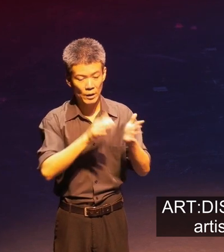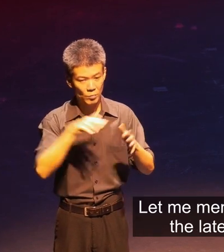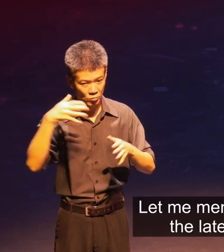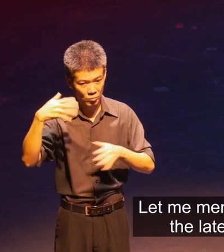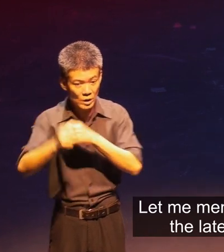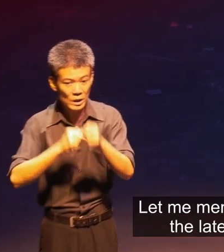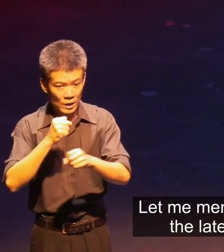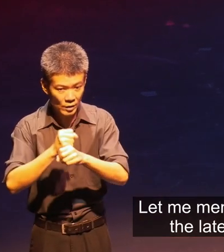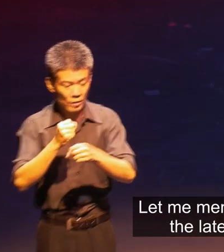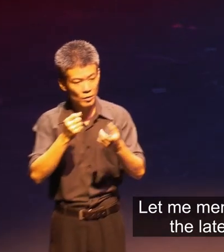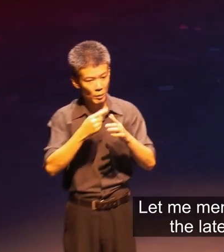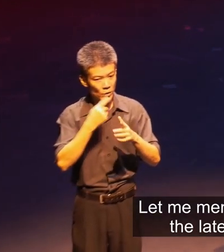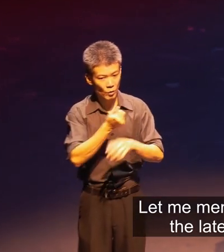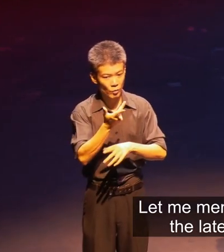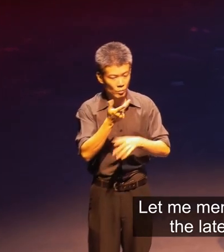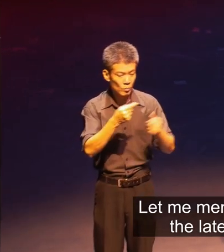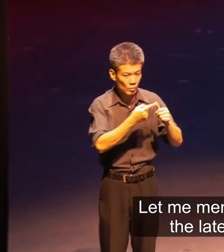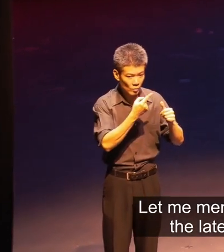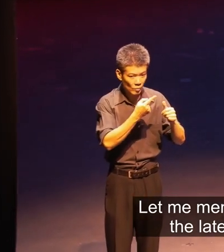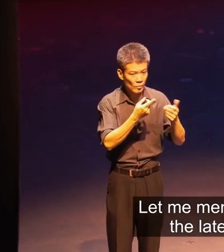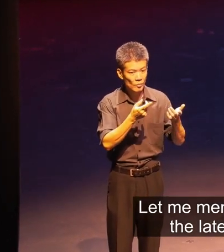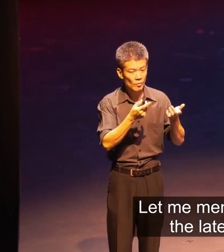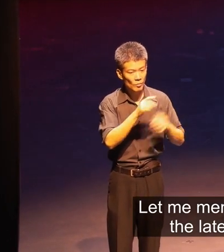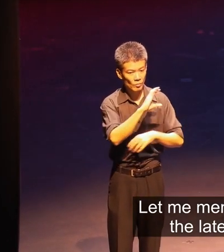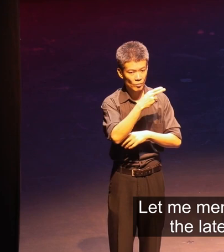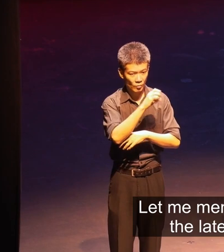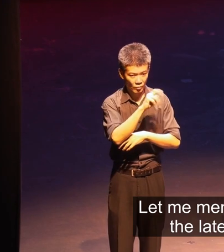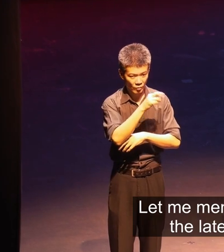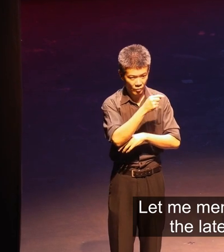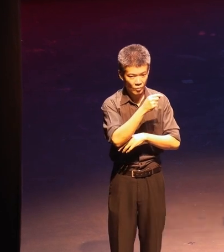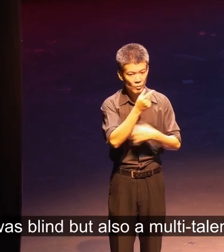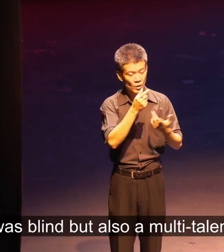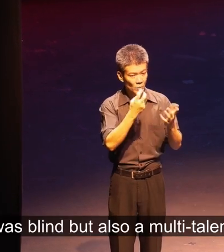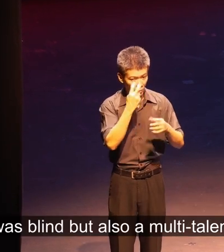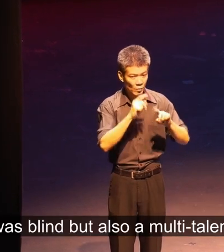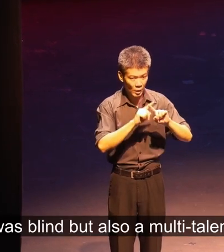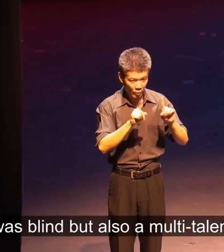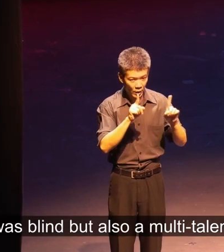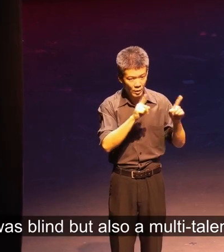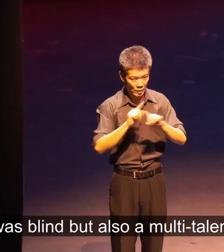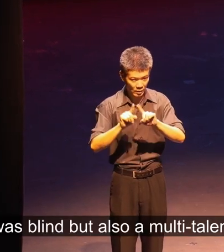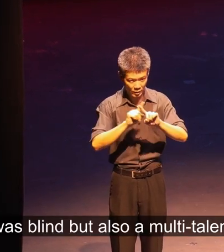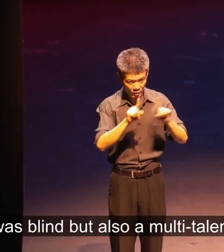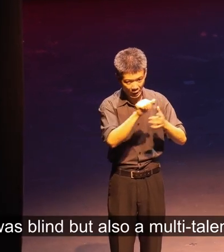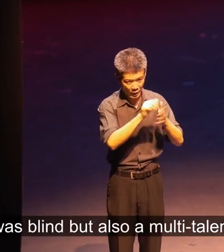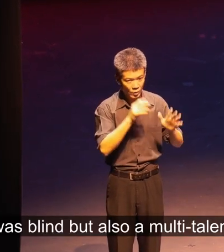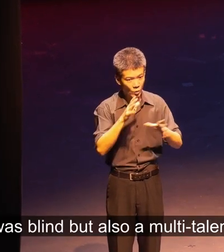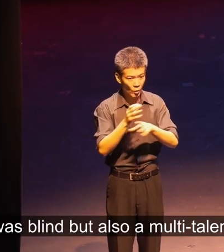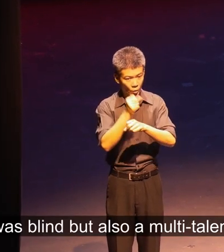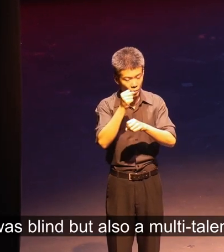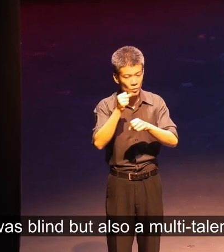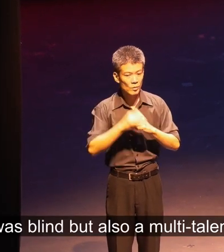years. Let me mention a few of them. First, the late Ms. Cheong Sok Tin, who was blind, but also a multi-talented artist who won the